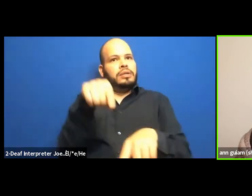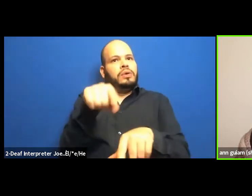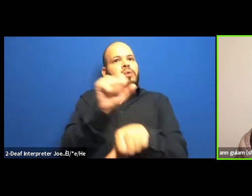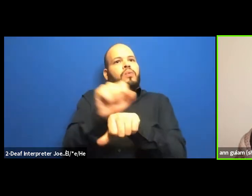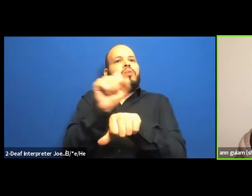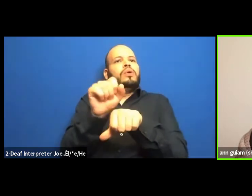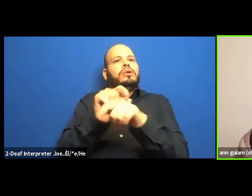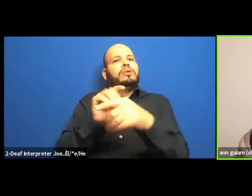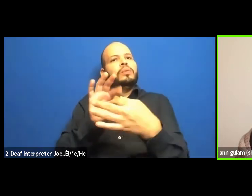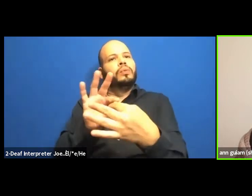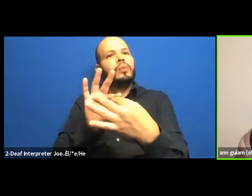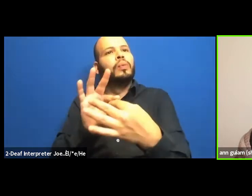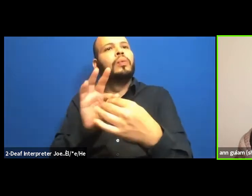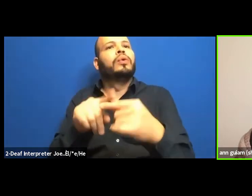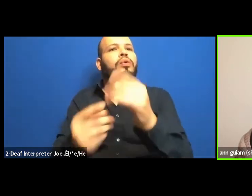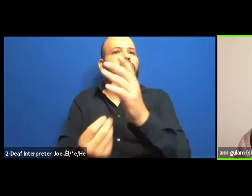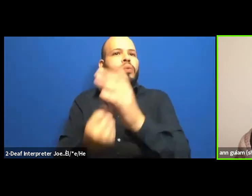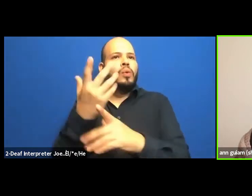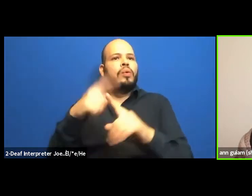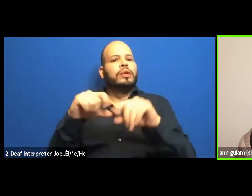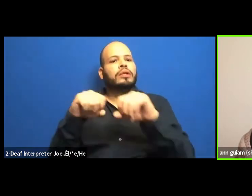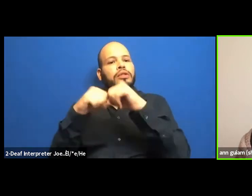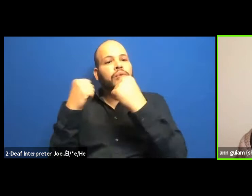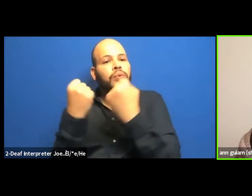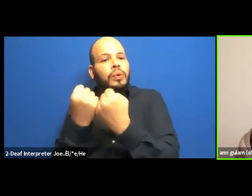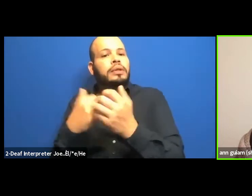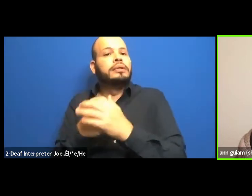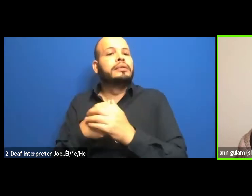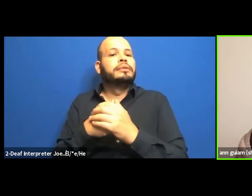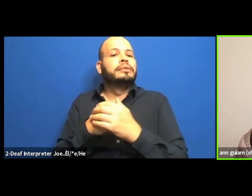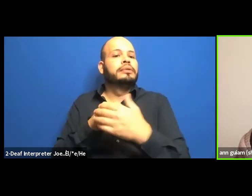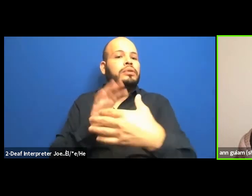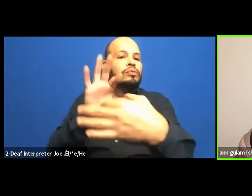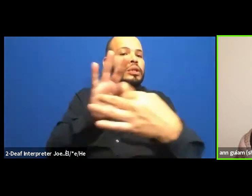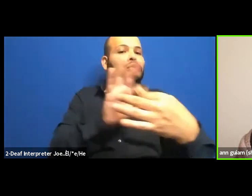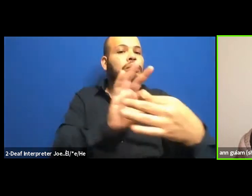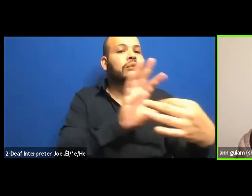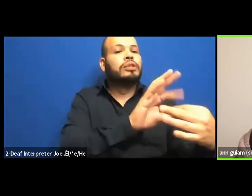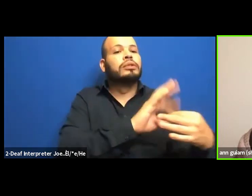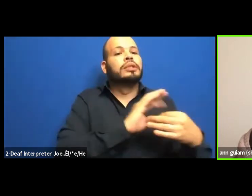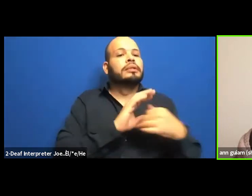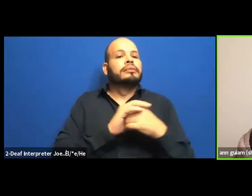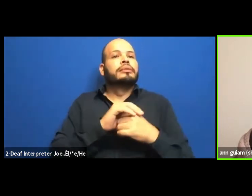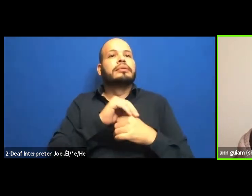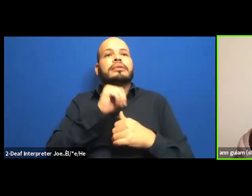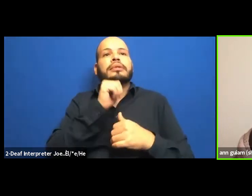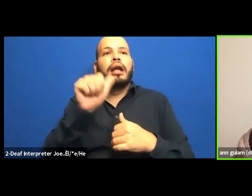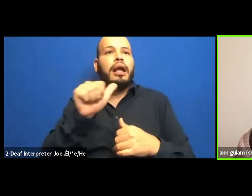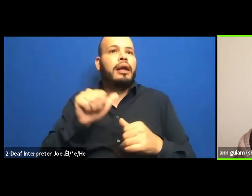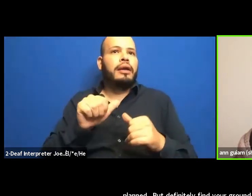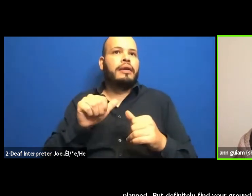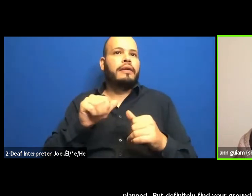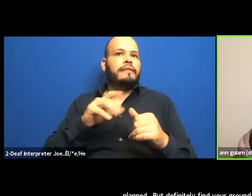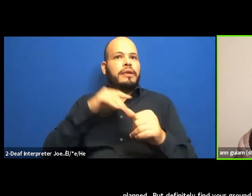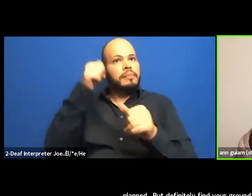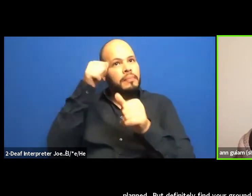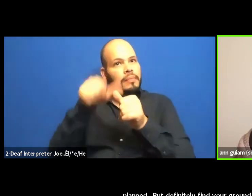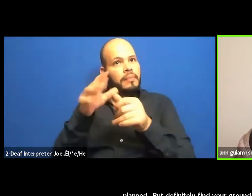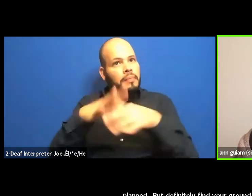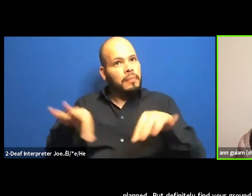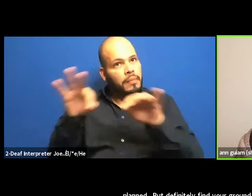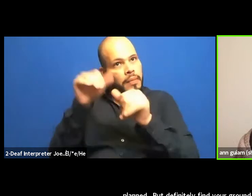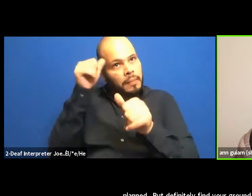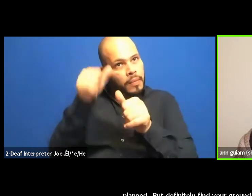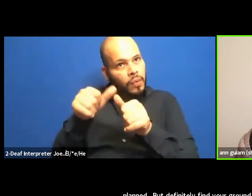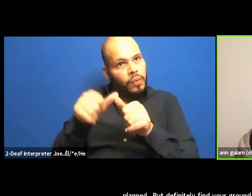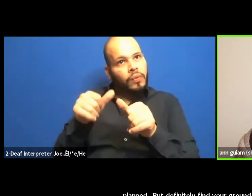feel everything is going as planned, but definitely find your ground and observe from there. dive into your roots,